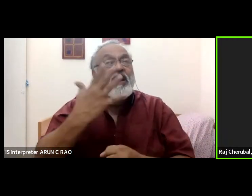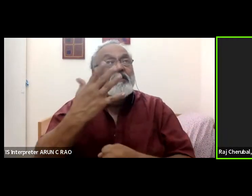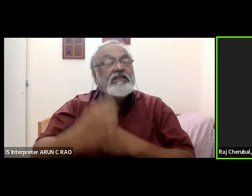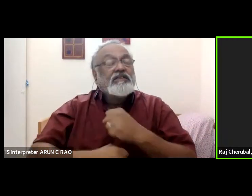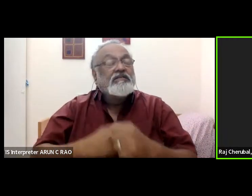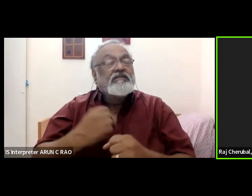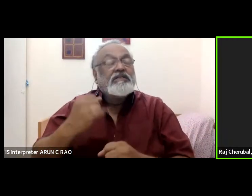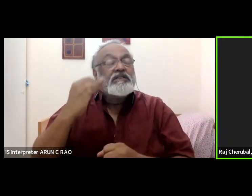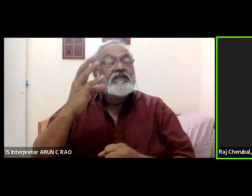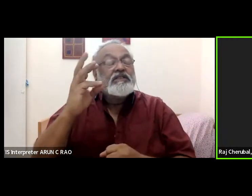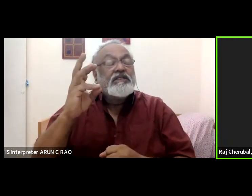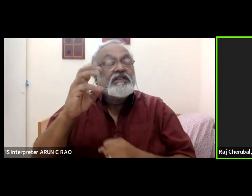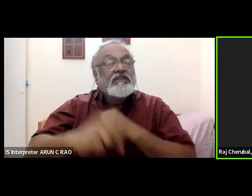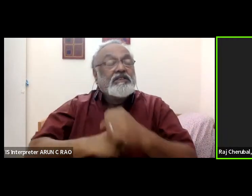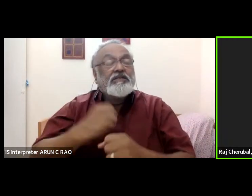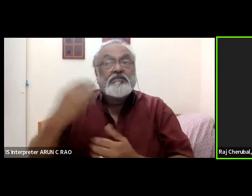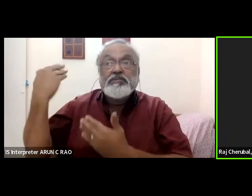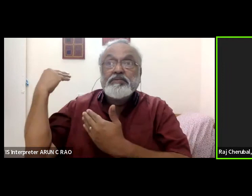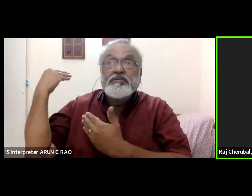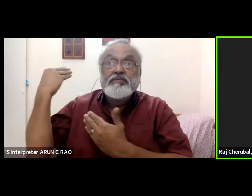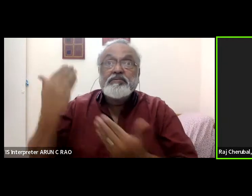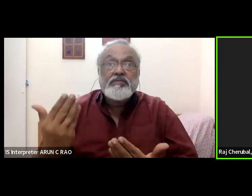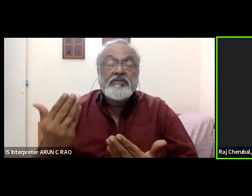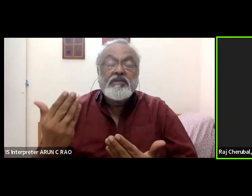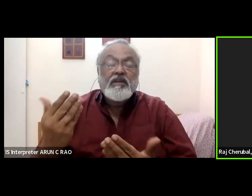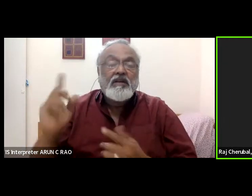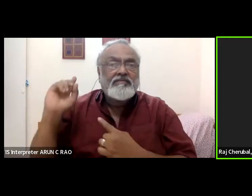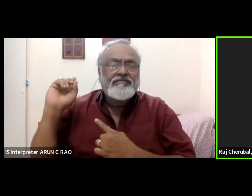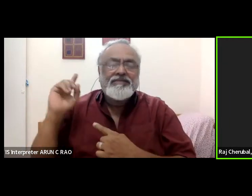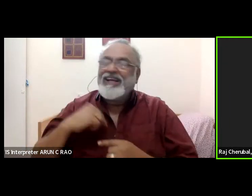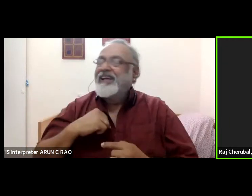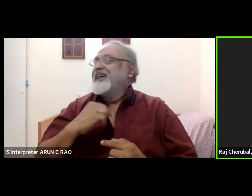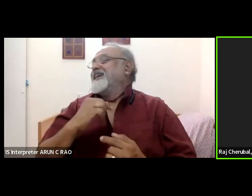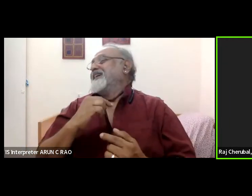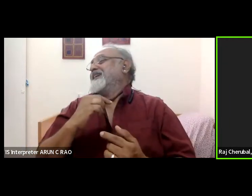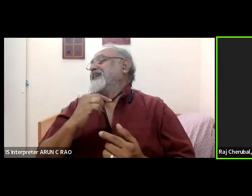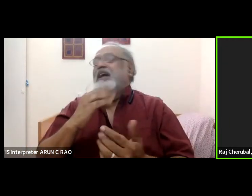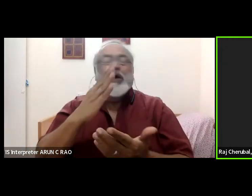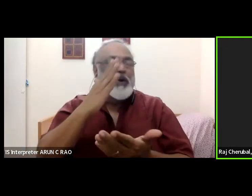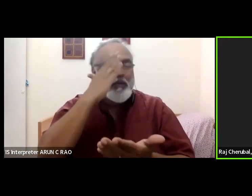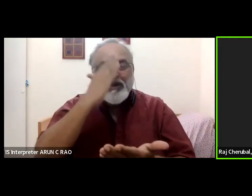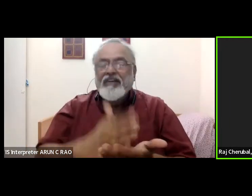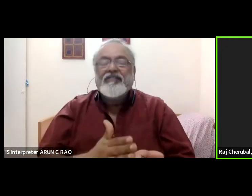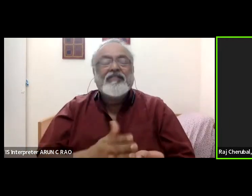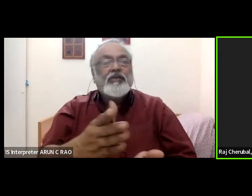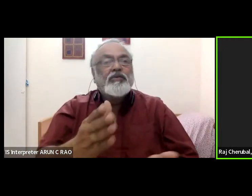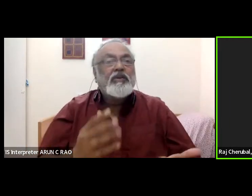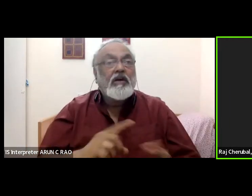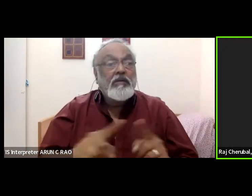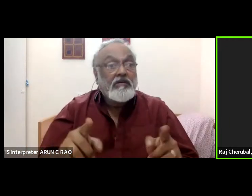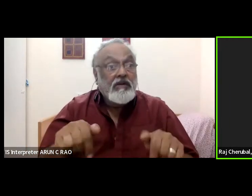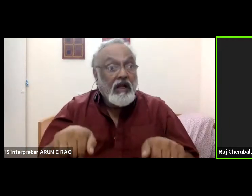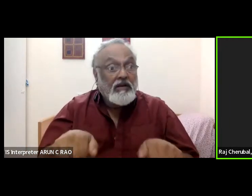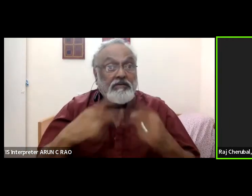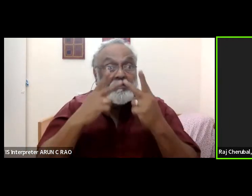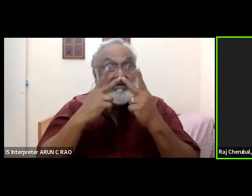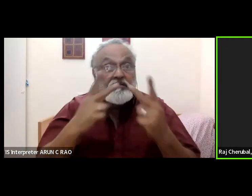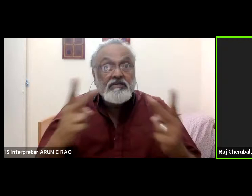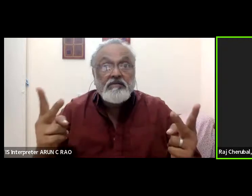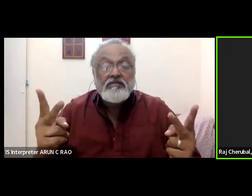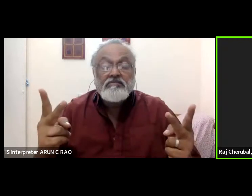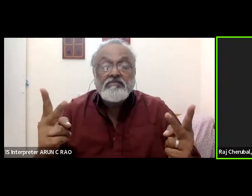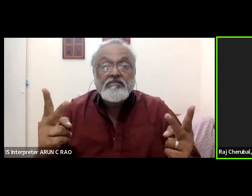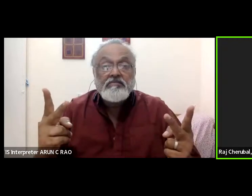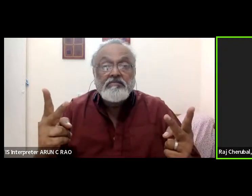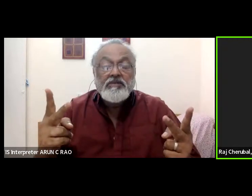Having been part of Smart City and a lot of initiative at the state level and the central level and so on, there's been quite a